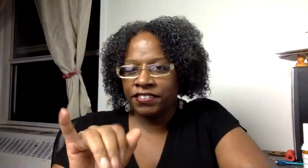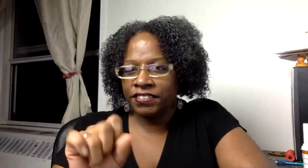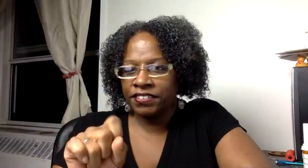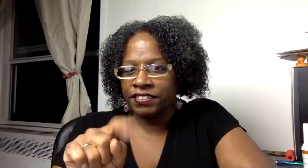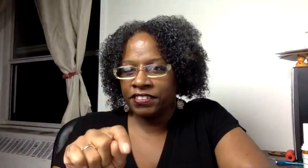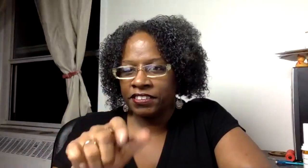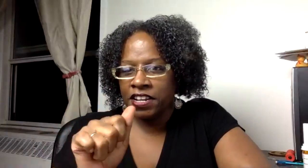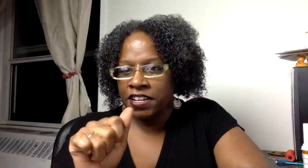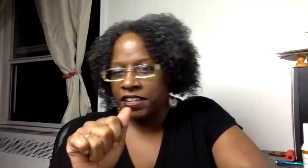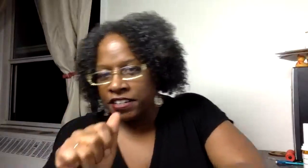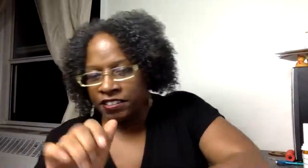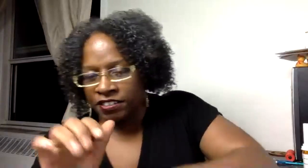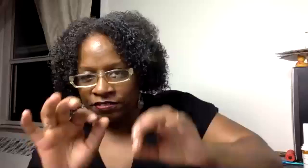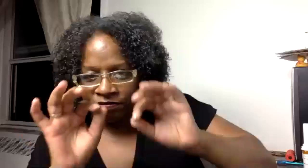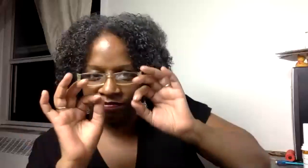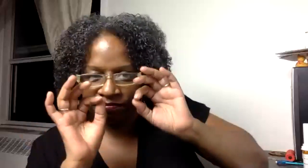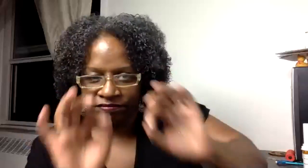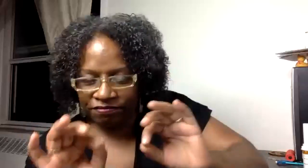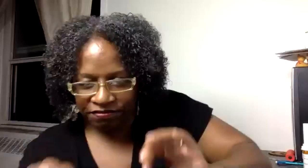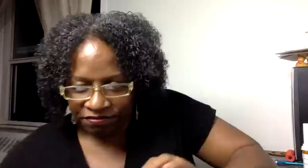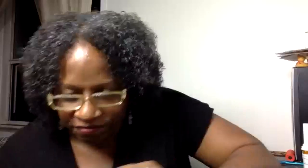Marcella is saying, thank you, Krista.